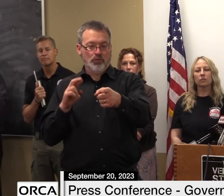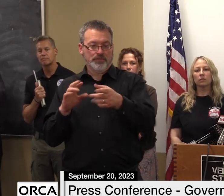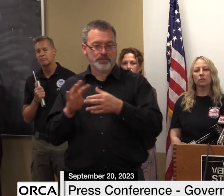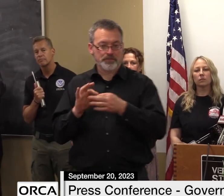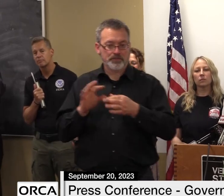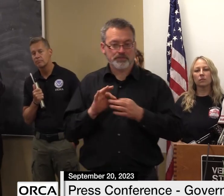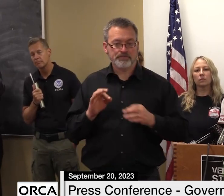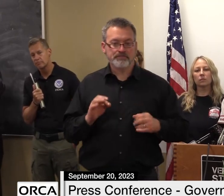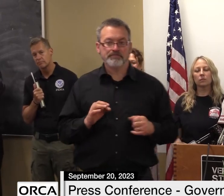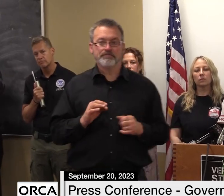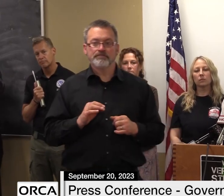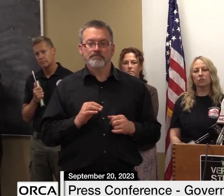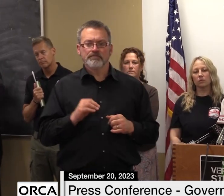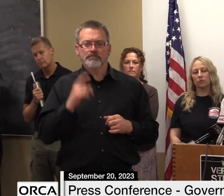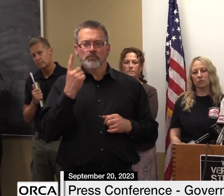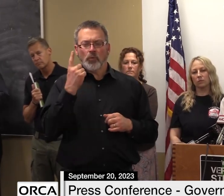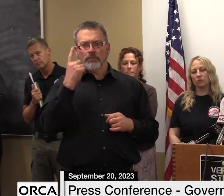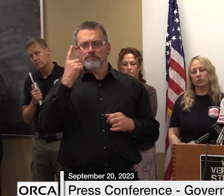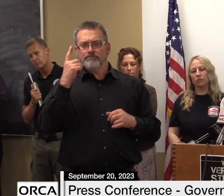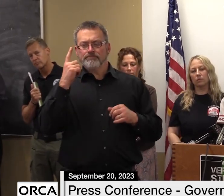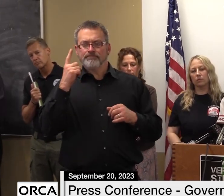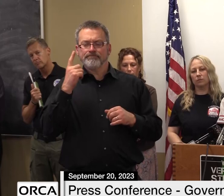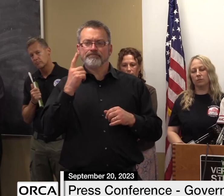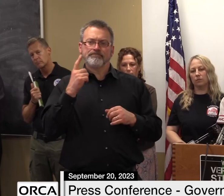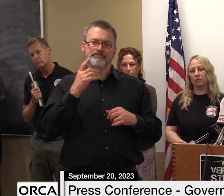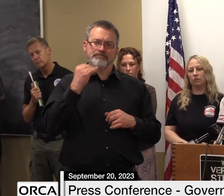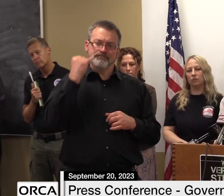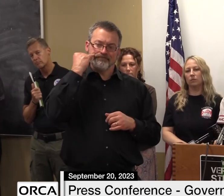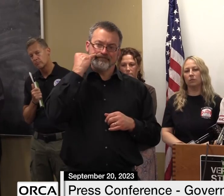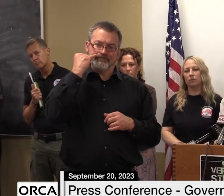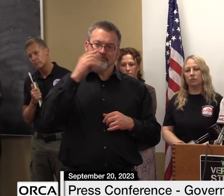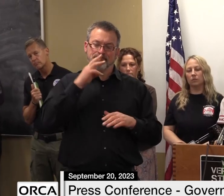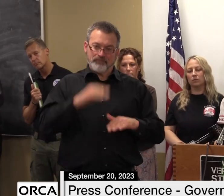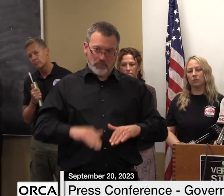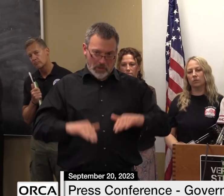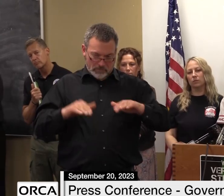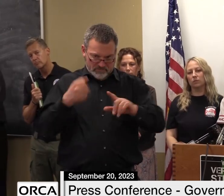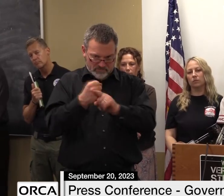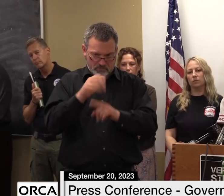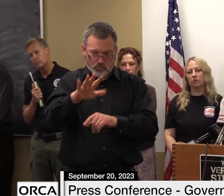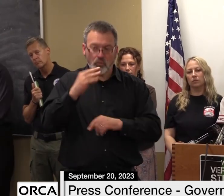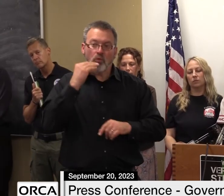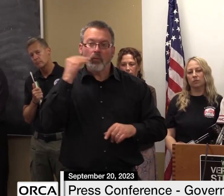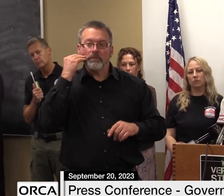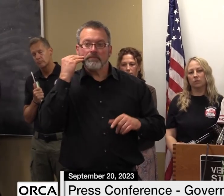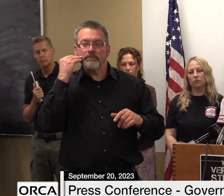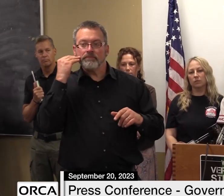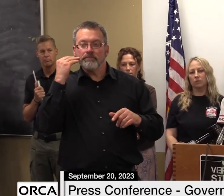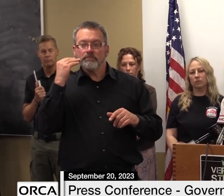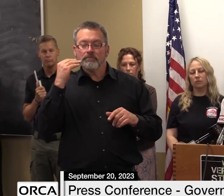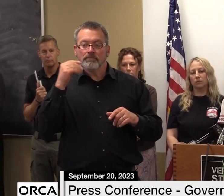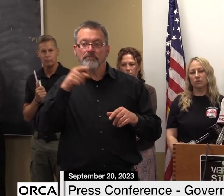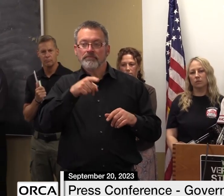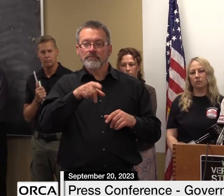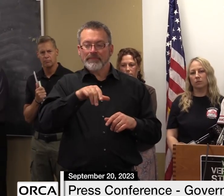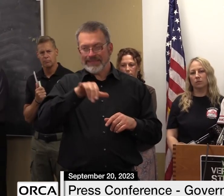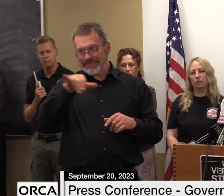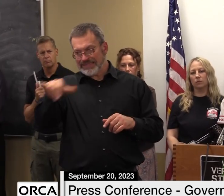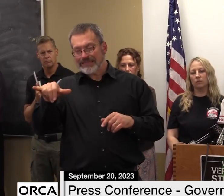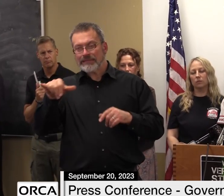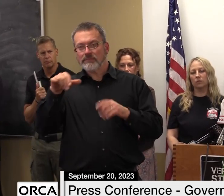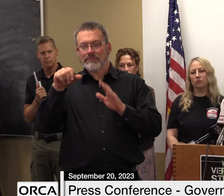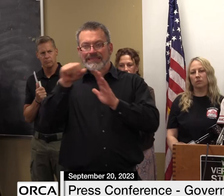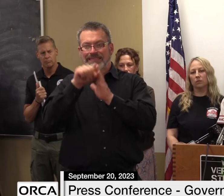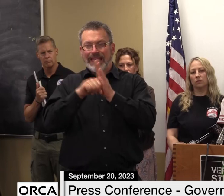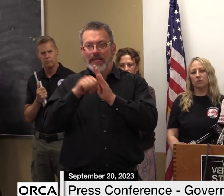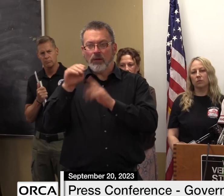One thing that's also available is you were flooded, it's presumably the state motel program, to get 84 days if you were